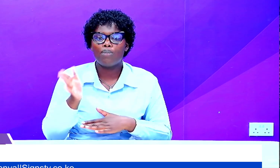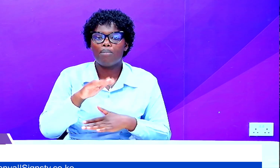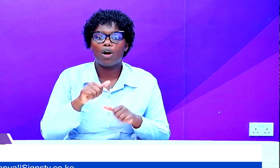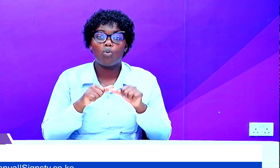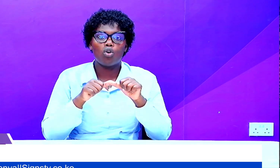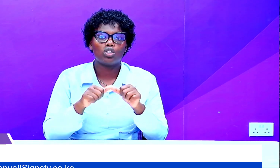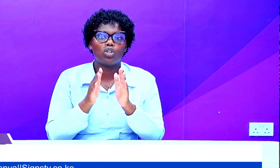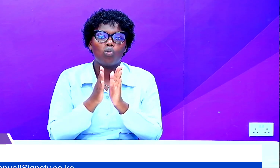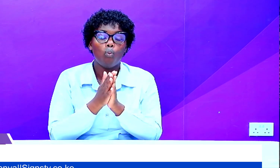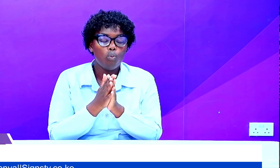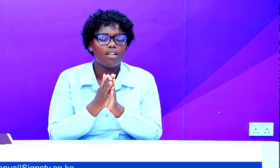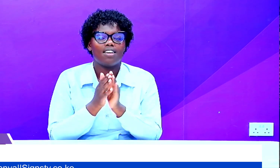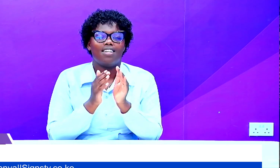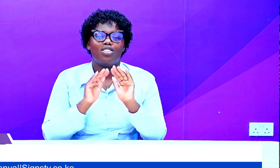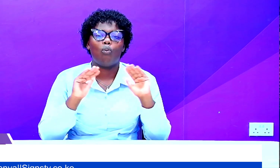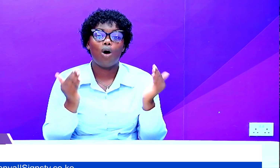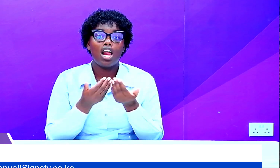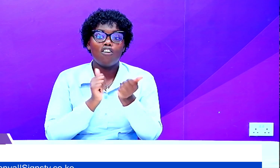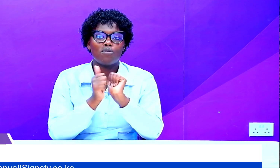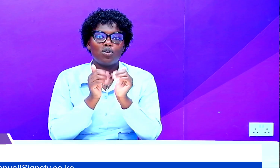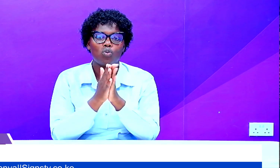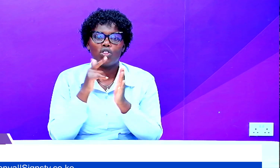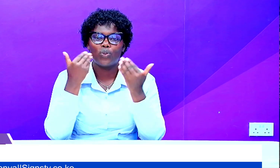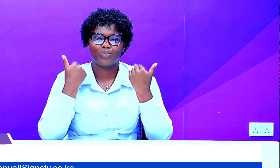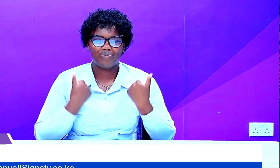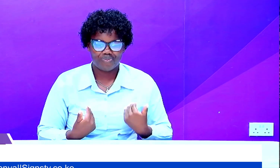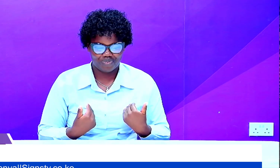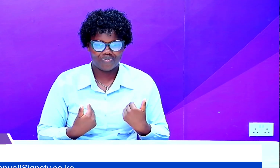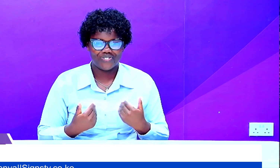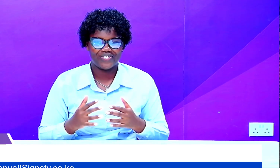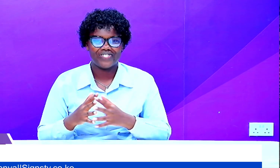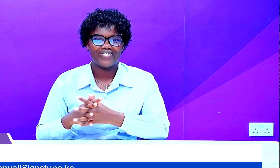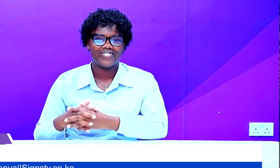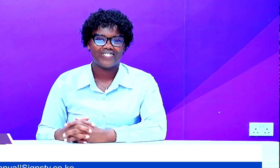We'll be taking a short break. We will be back with the sports news with me.